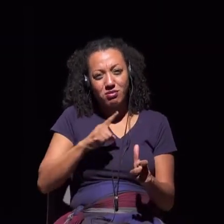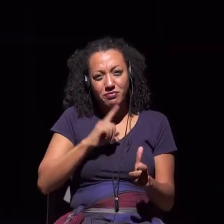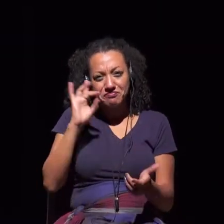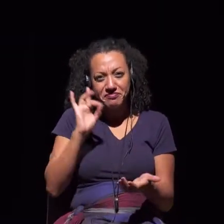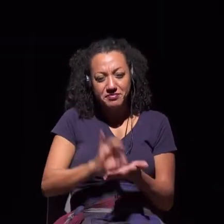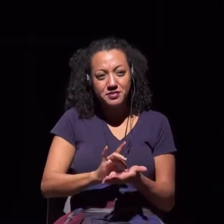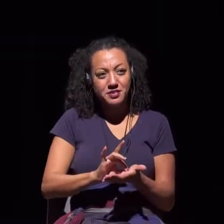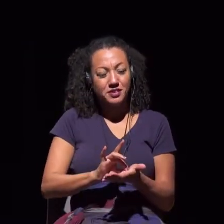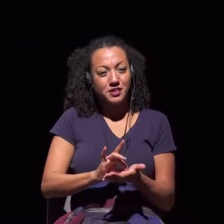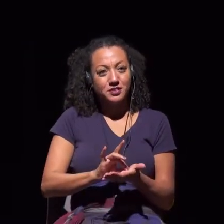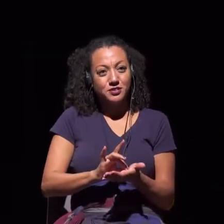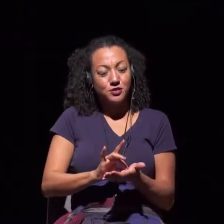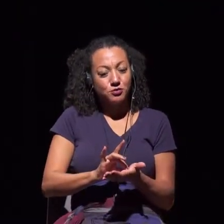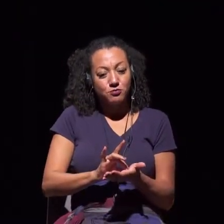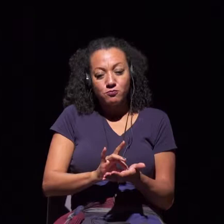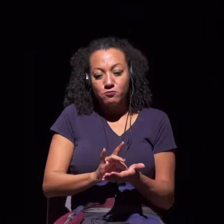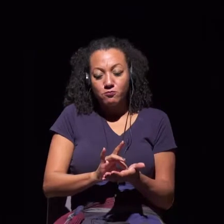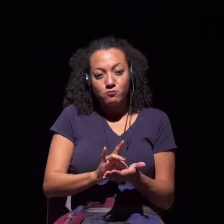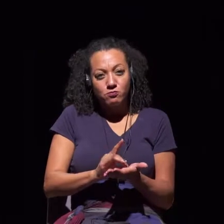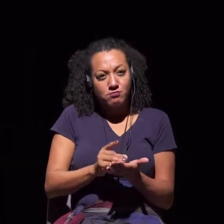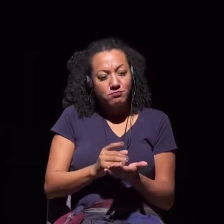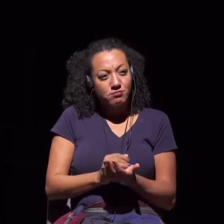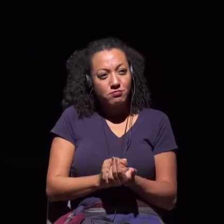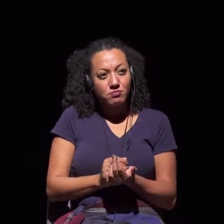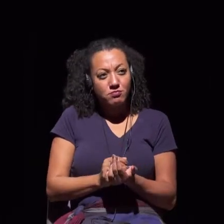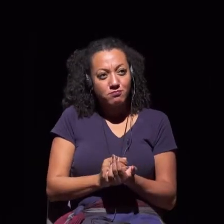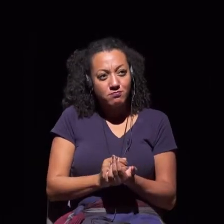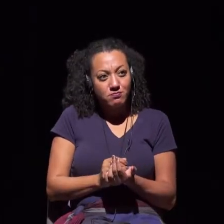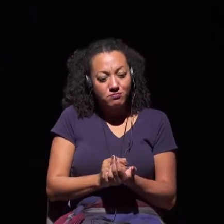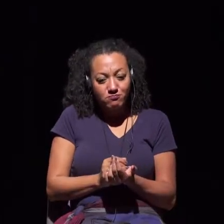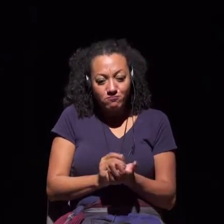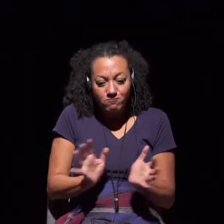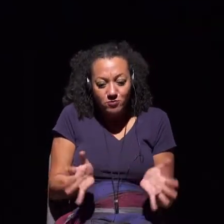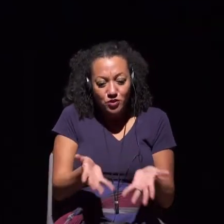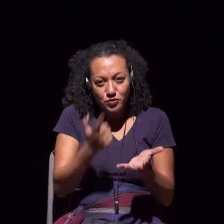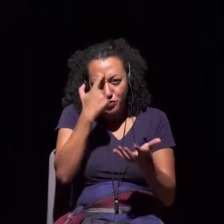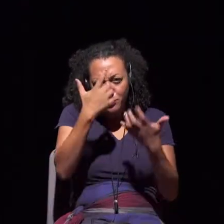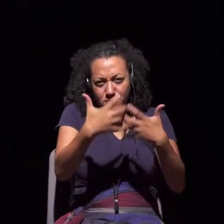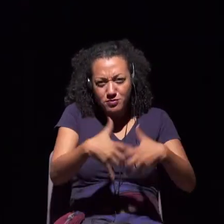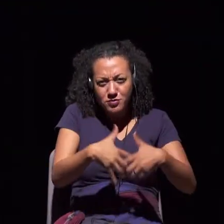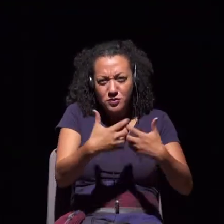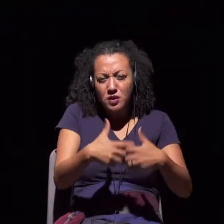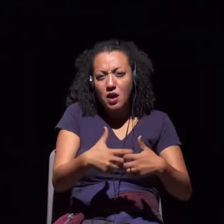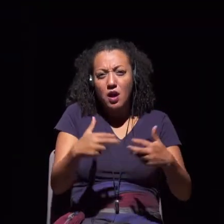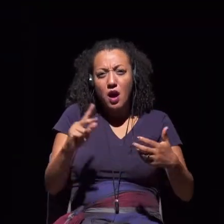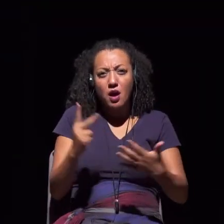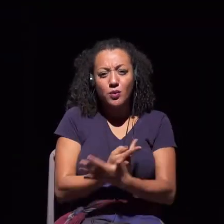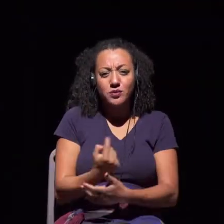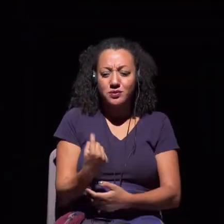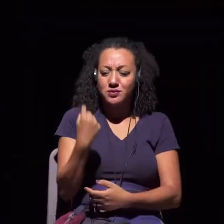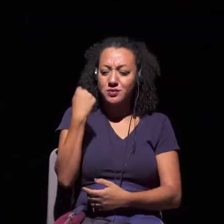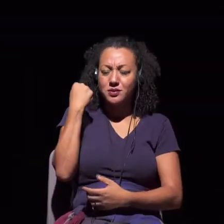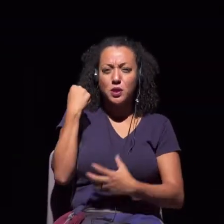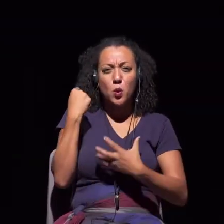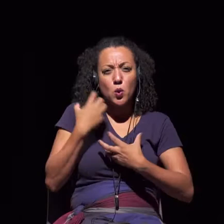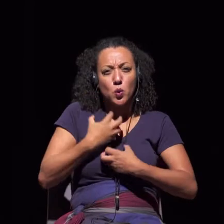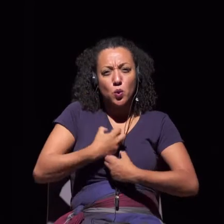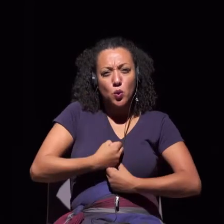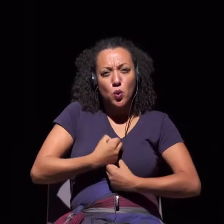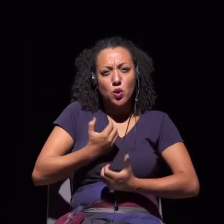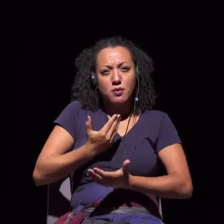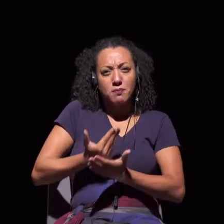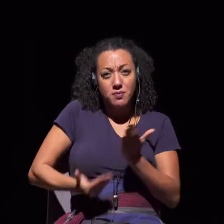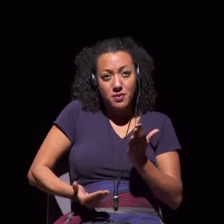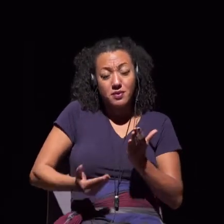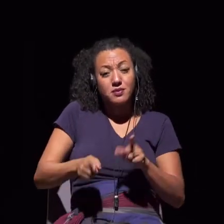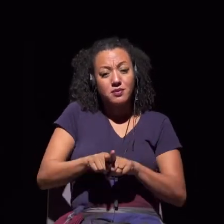initiative that reflected not only the pain and the loss, but also the love of the community. And within the first